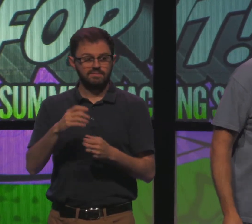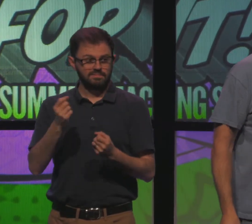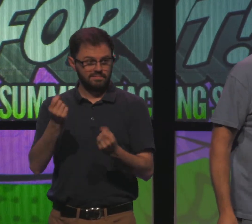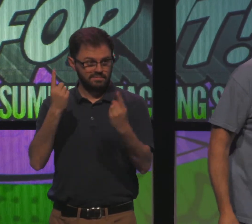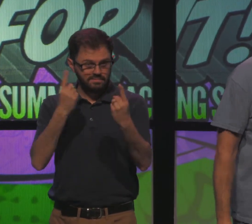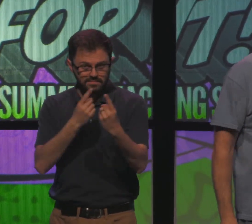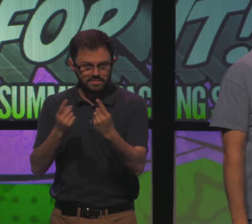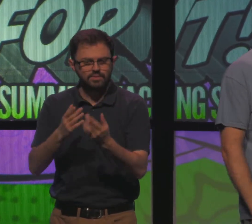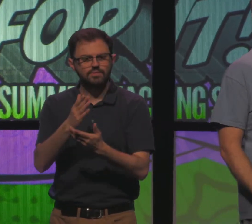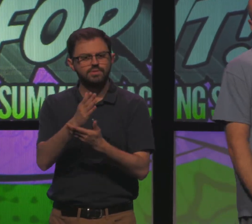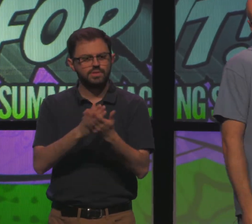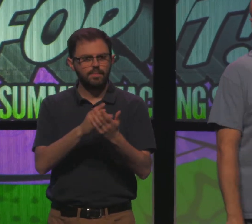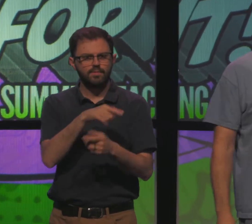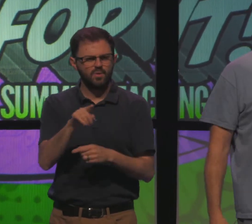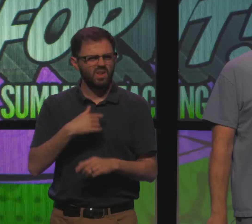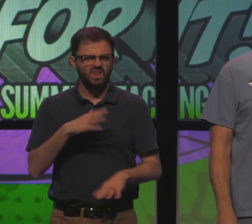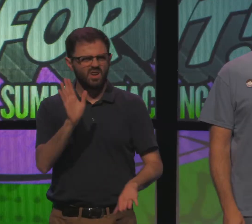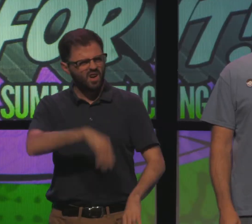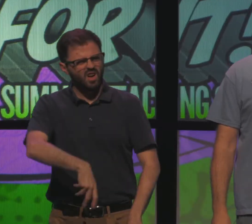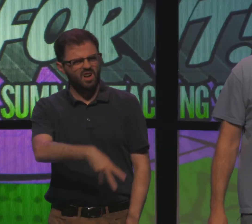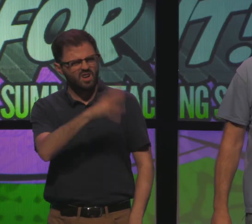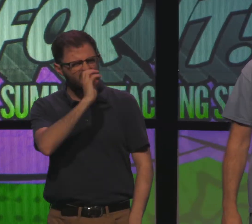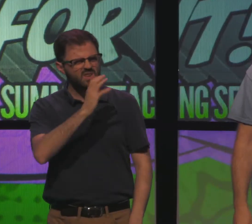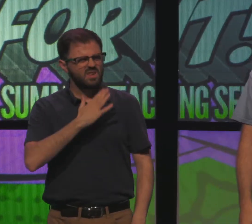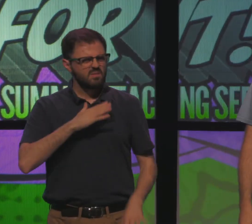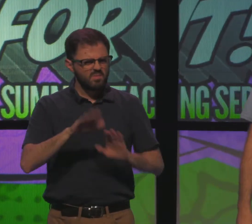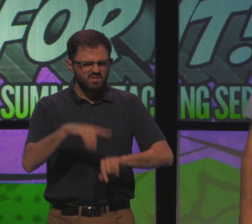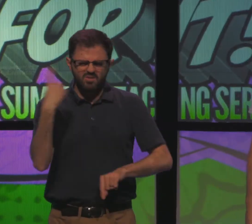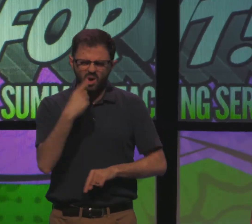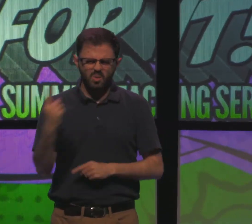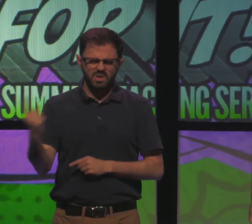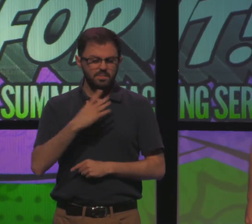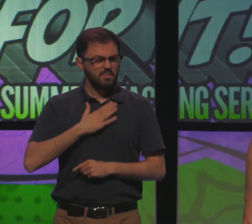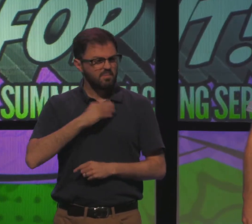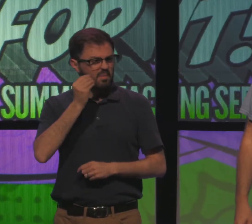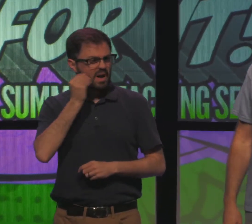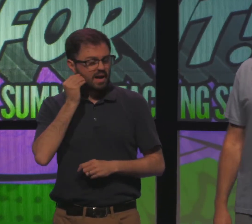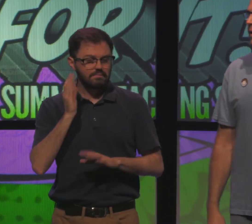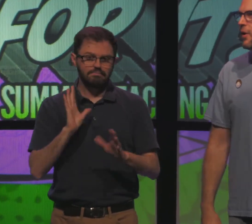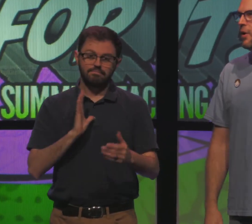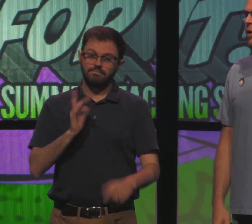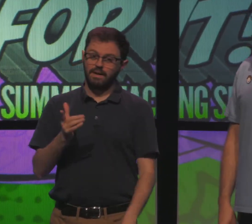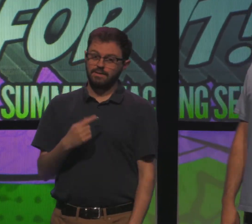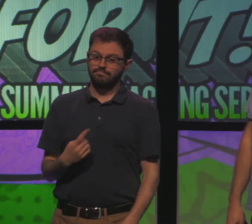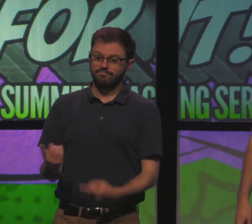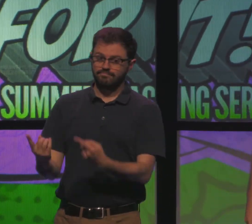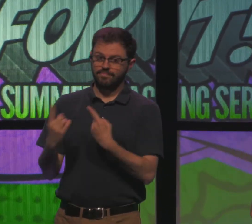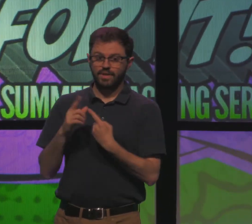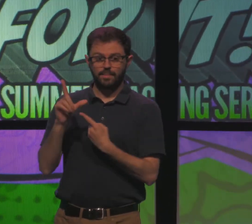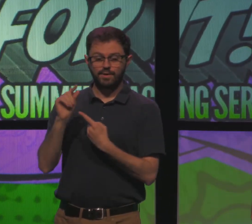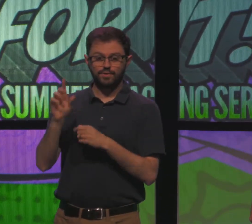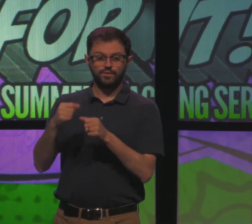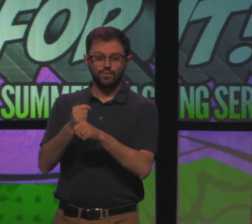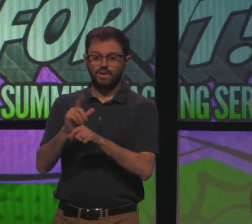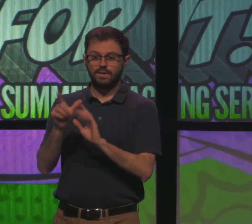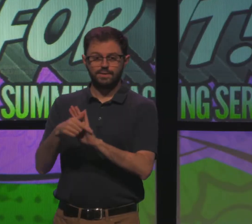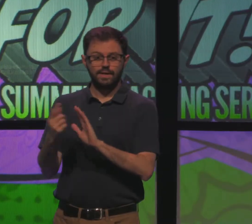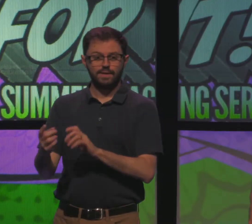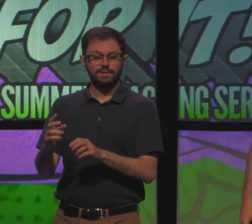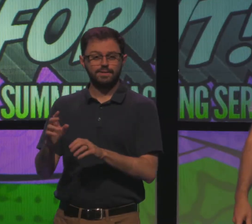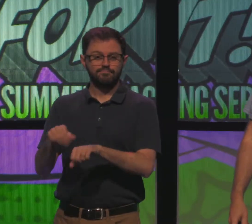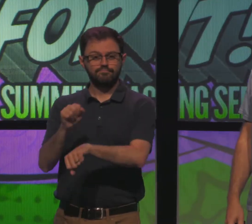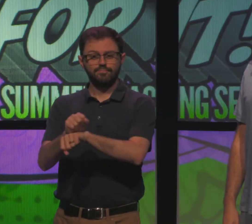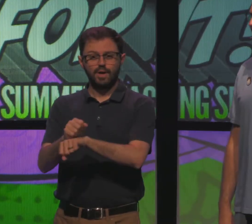ever and ever and ever. Okay, whatever. Set up an appointment for me in 20 years. We'll work through it together. It's